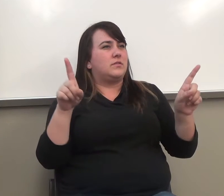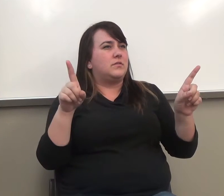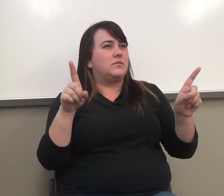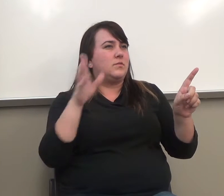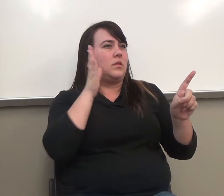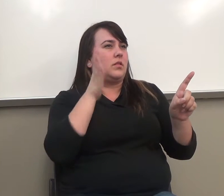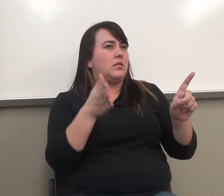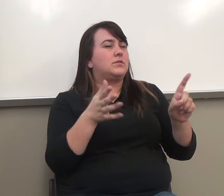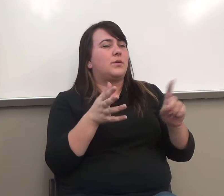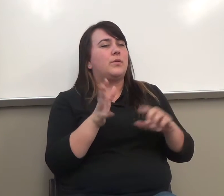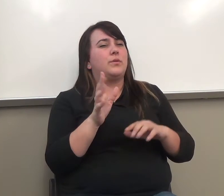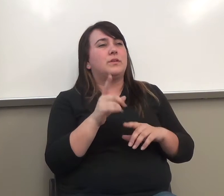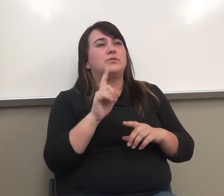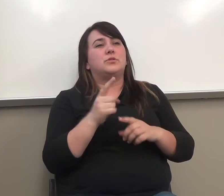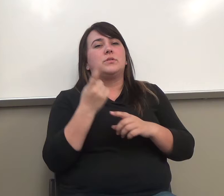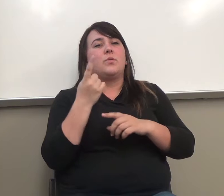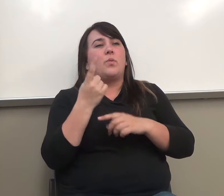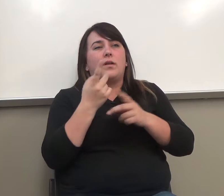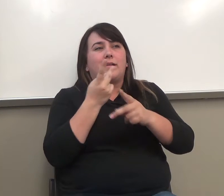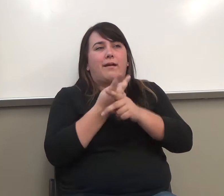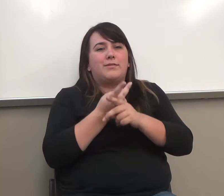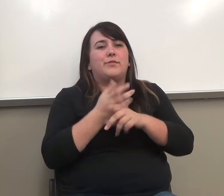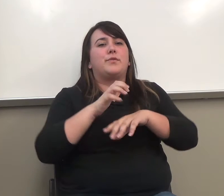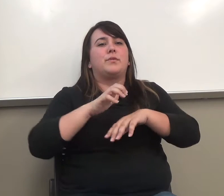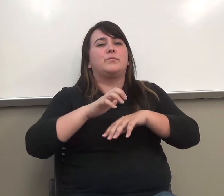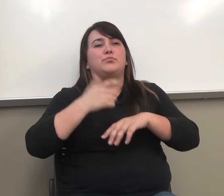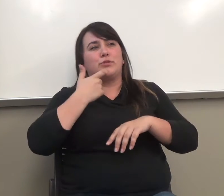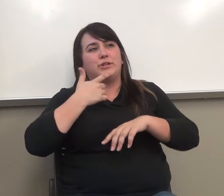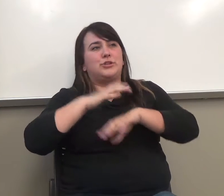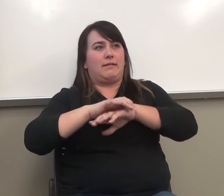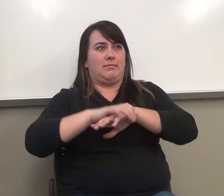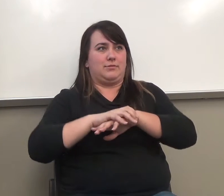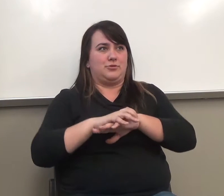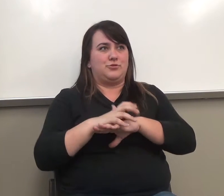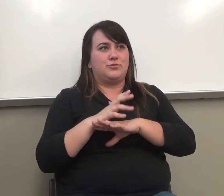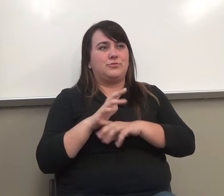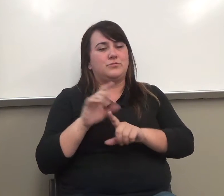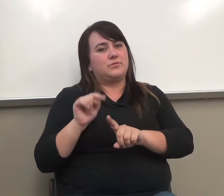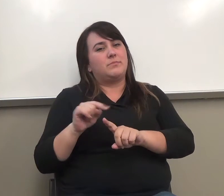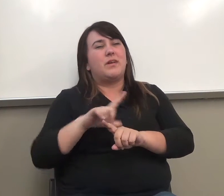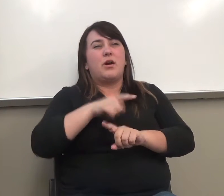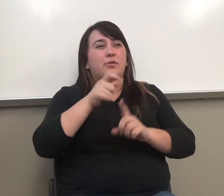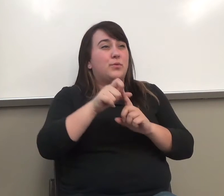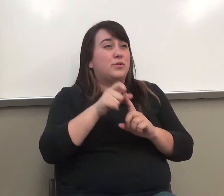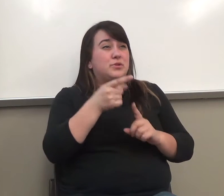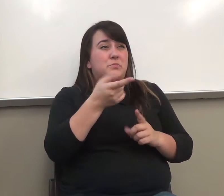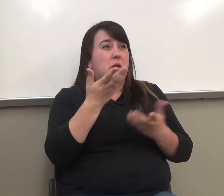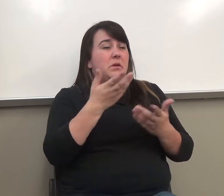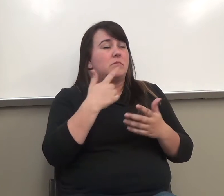this is one form of British English. But there are a couple of other words that you don't think of, and one of them